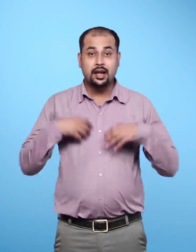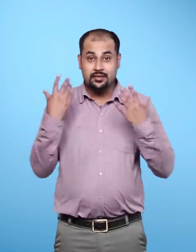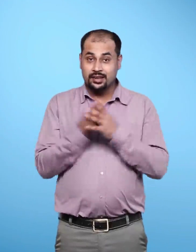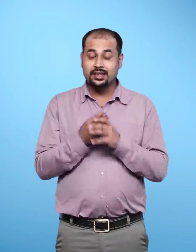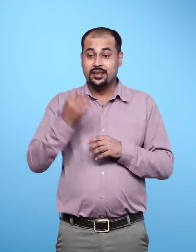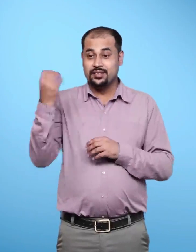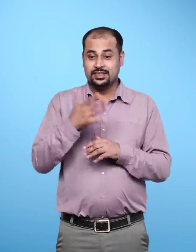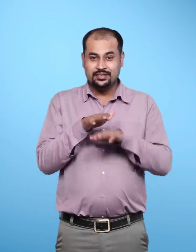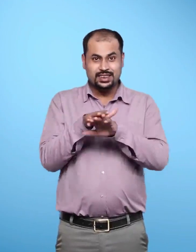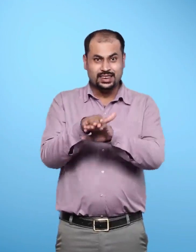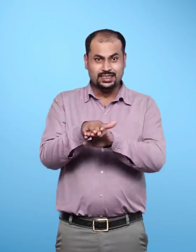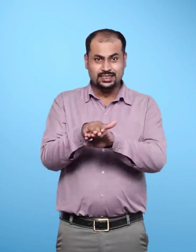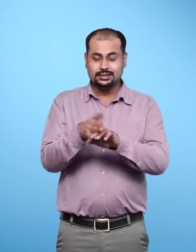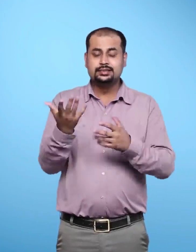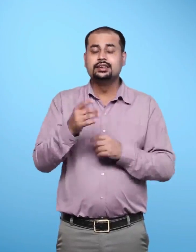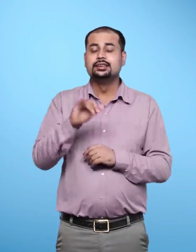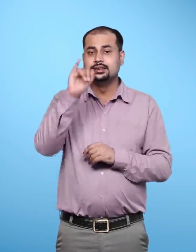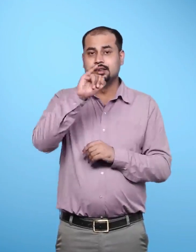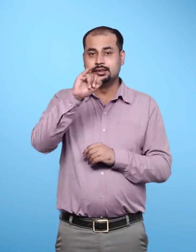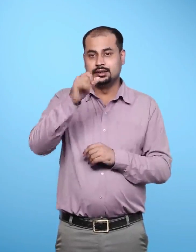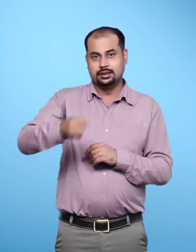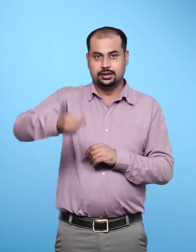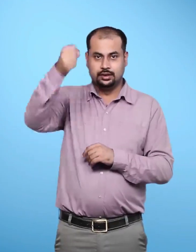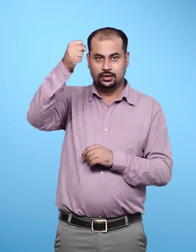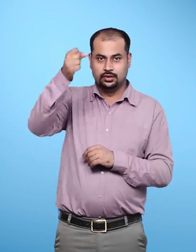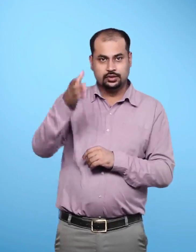We dry 6 kilogram fresh fish to get